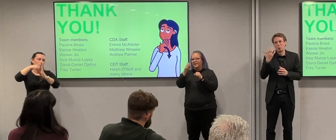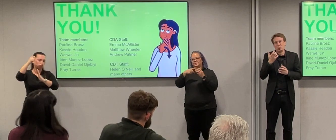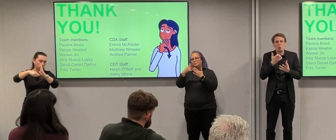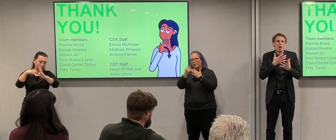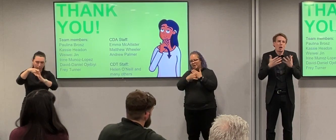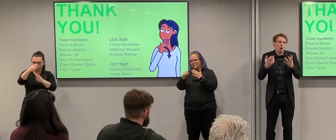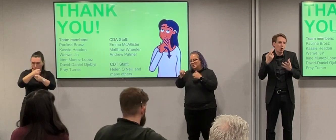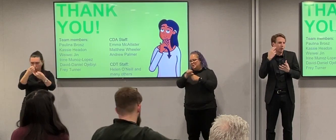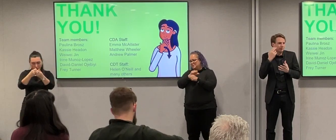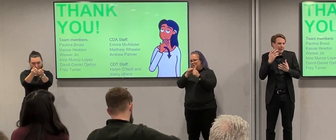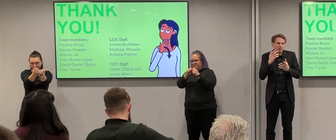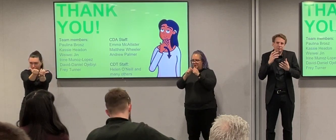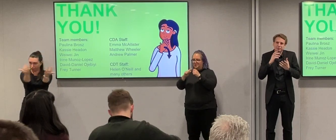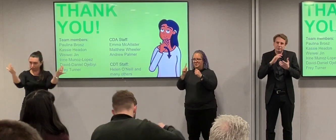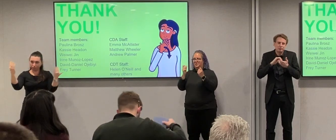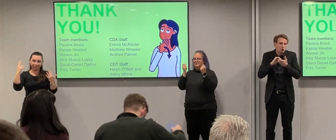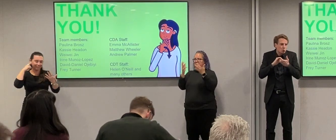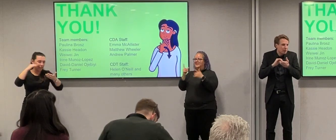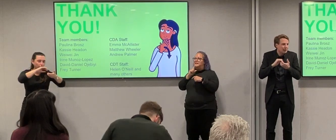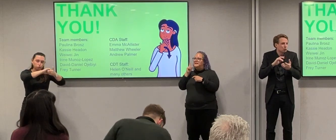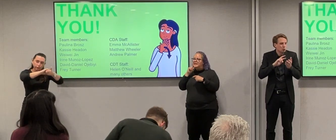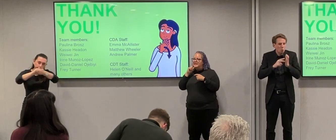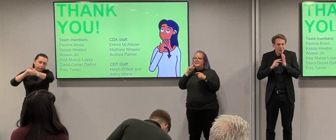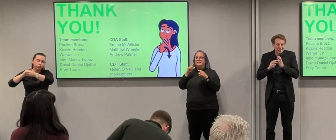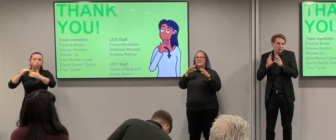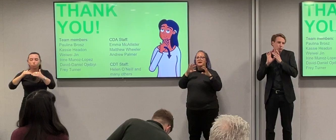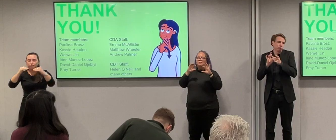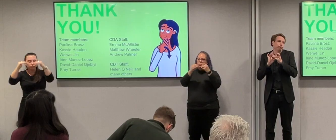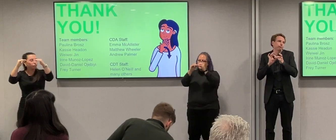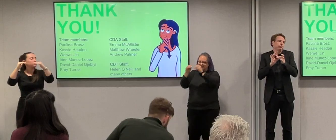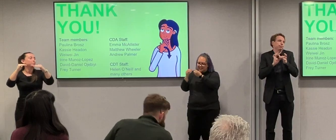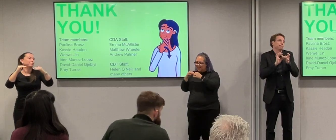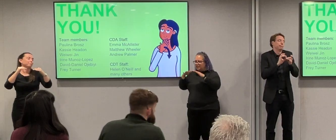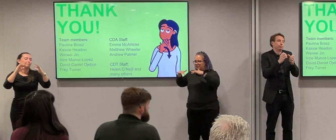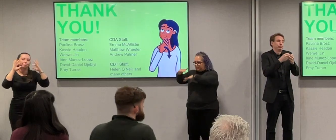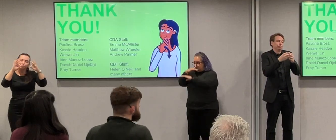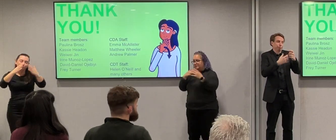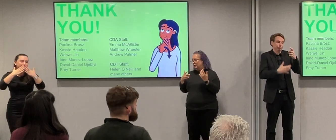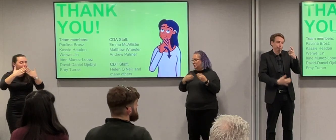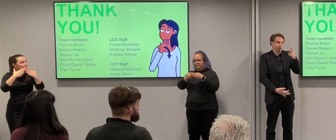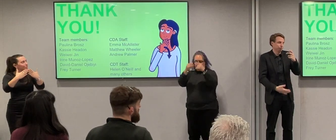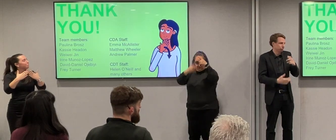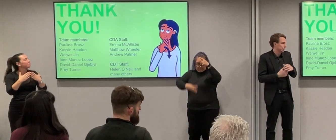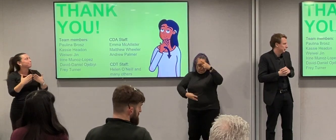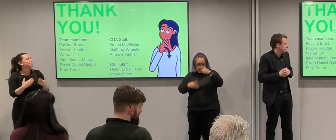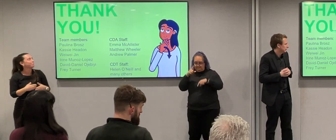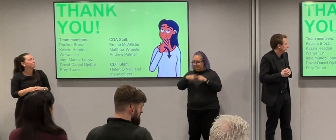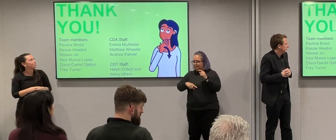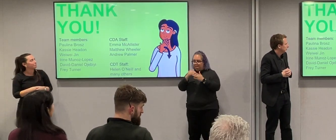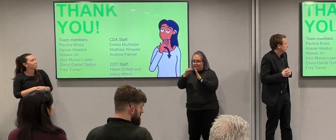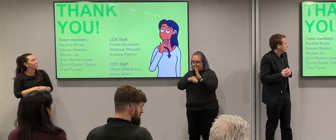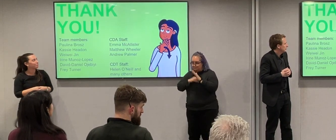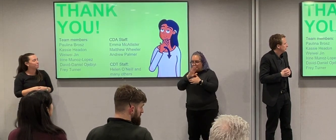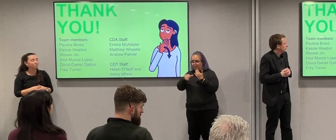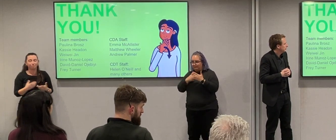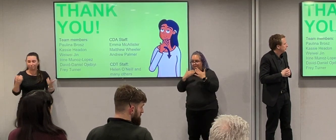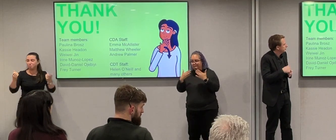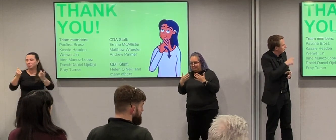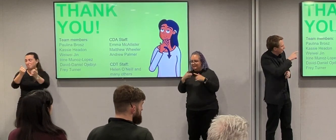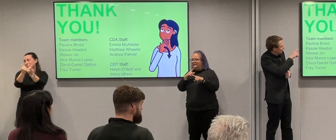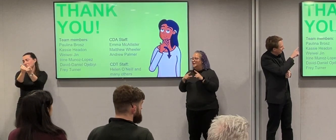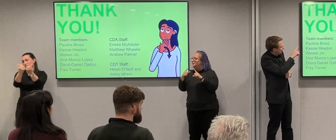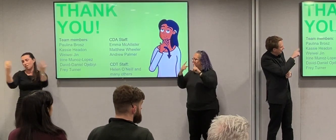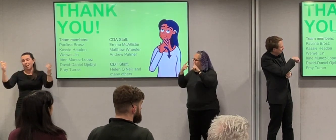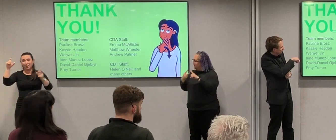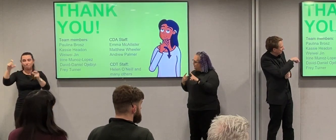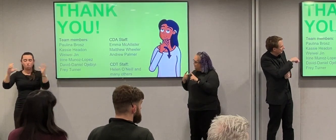of deaf sector associations and other organisations, too many to list at this given point in time, but these particular individuals were involved in